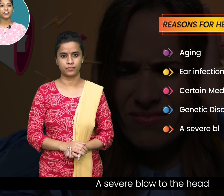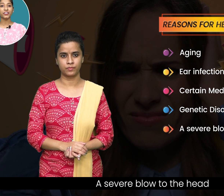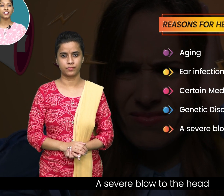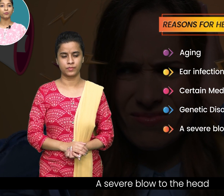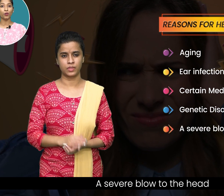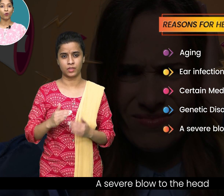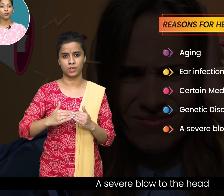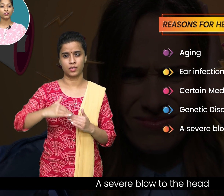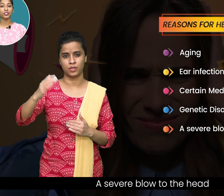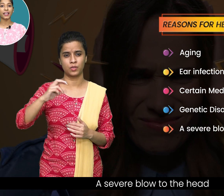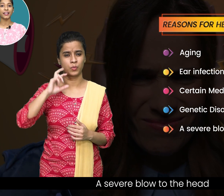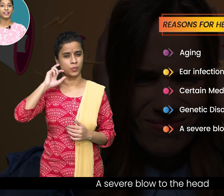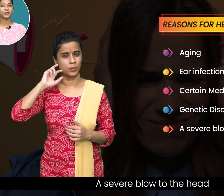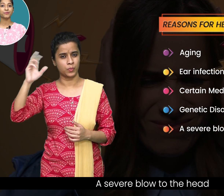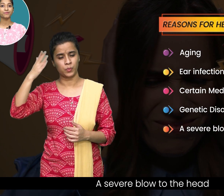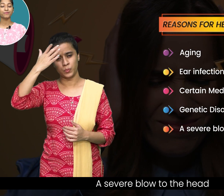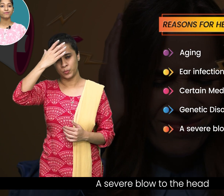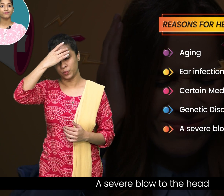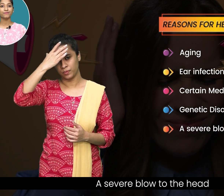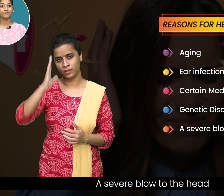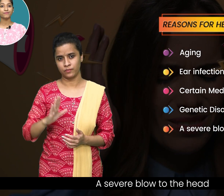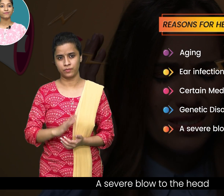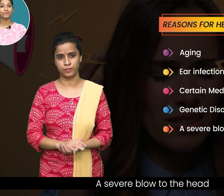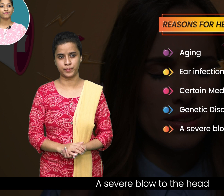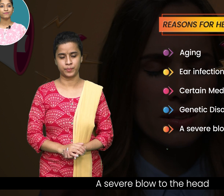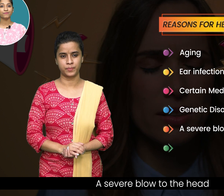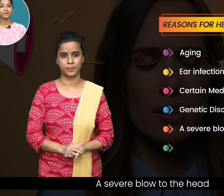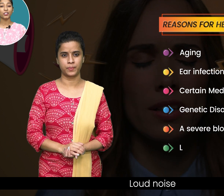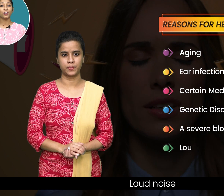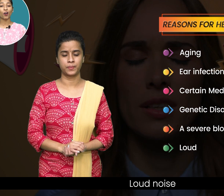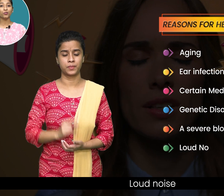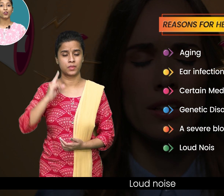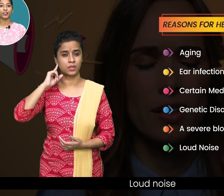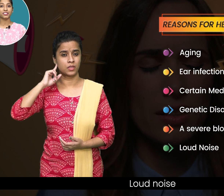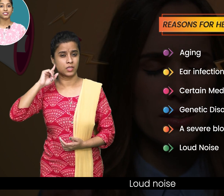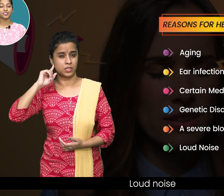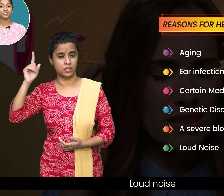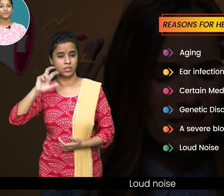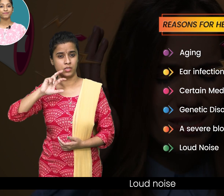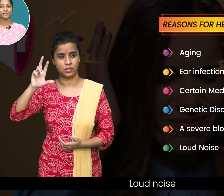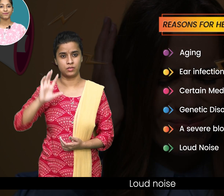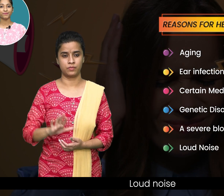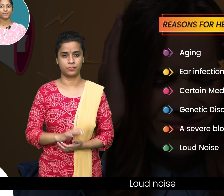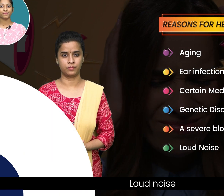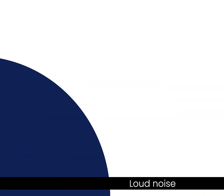a severe blow to the head, loud noise.